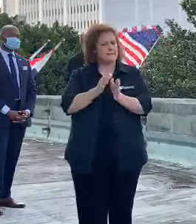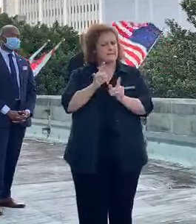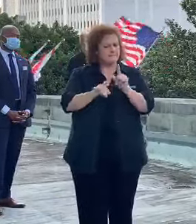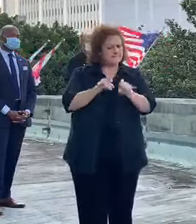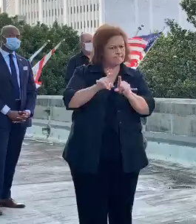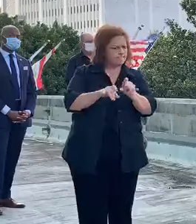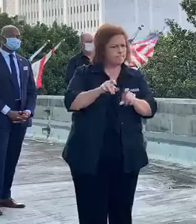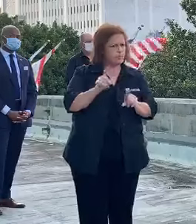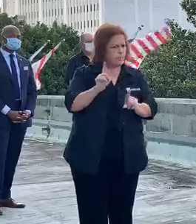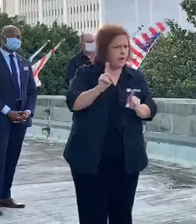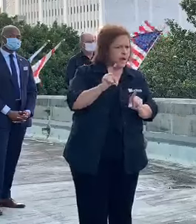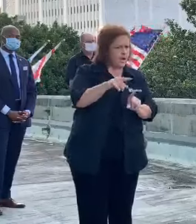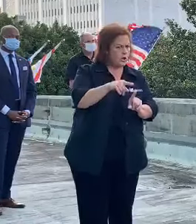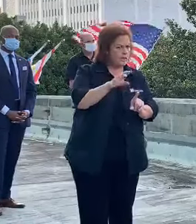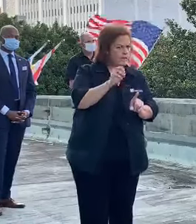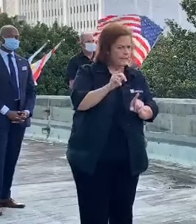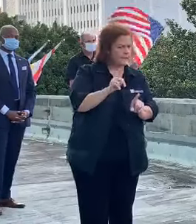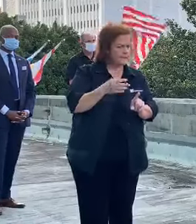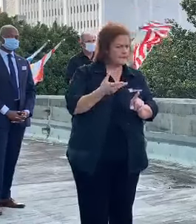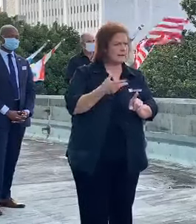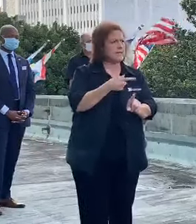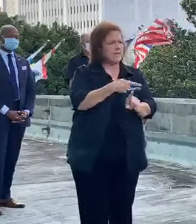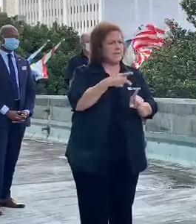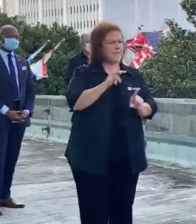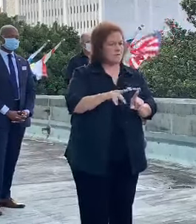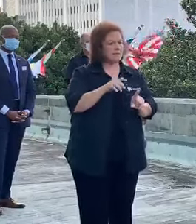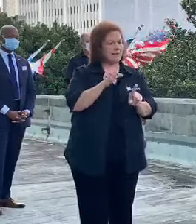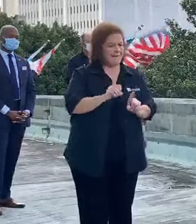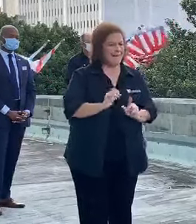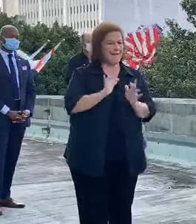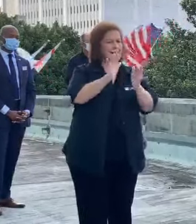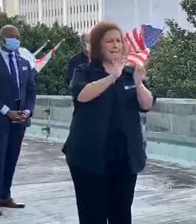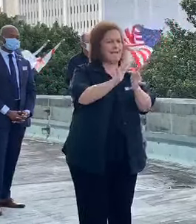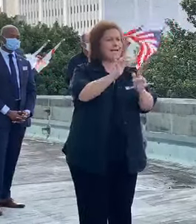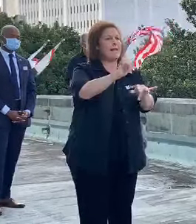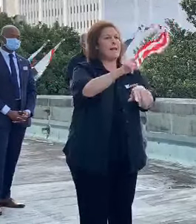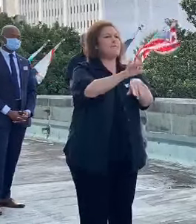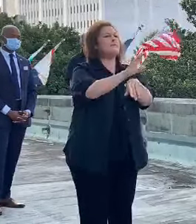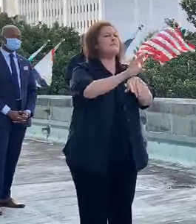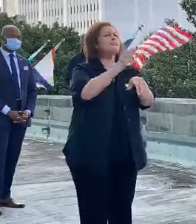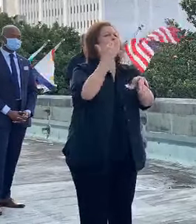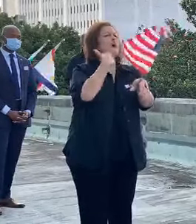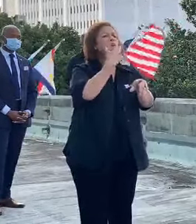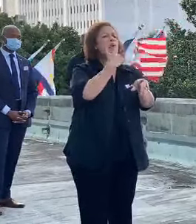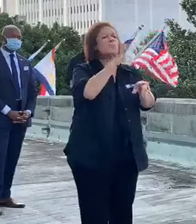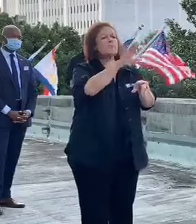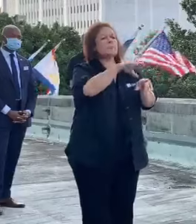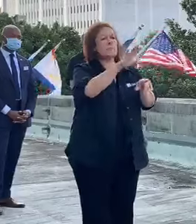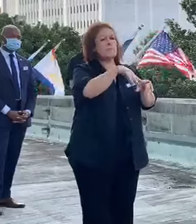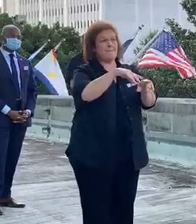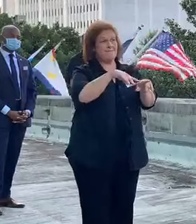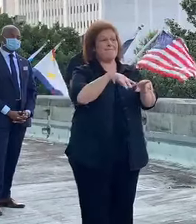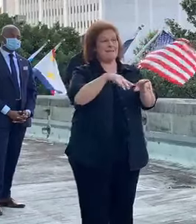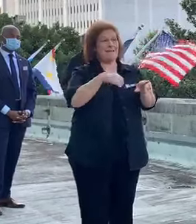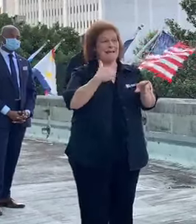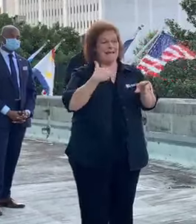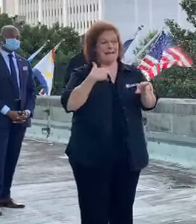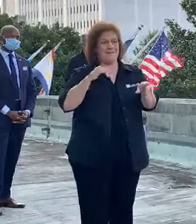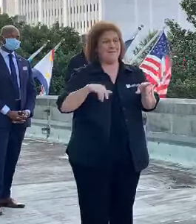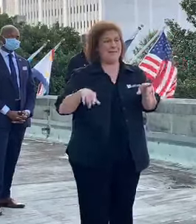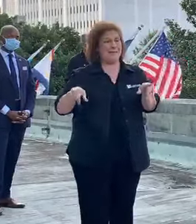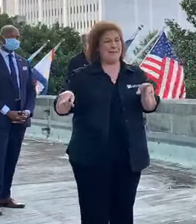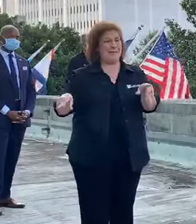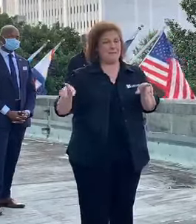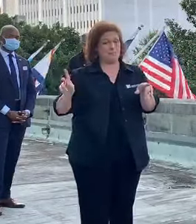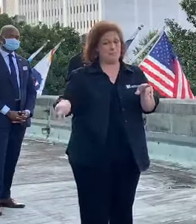That contact tracer will then be able to contact that food establishment and say, hey, this is the information that I had. The establishment will